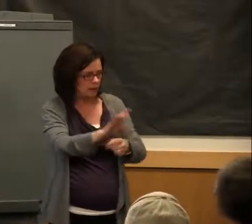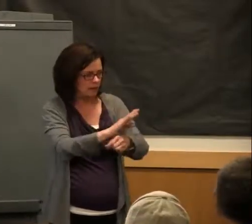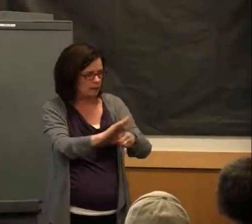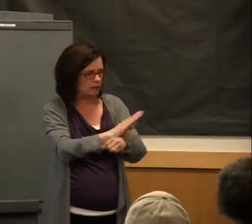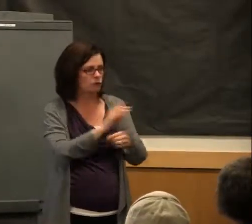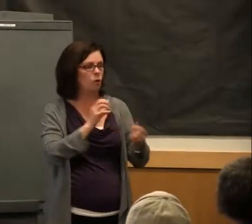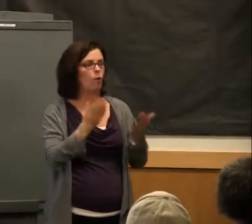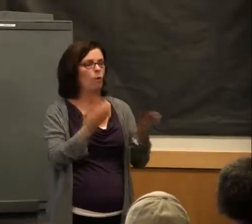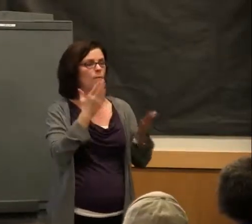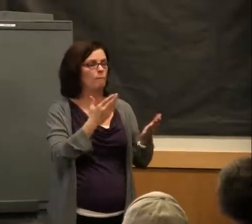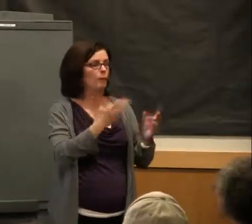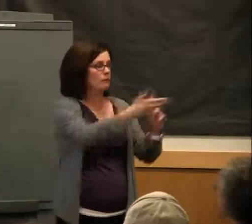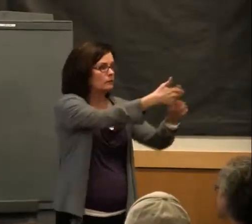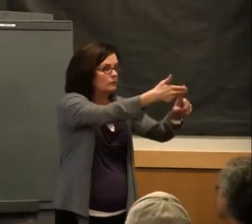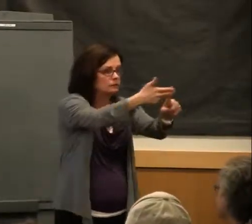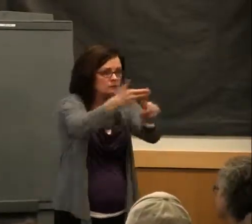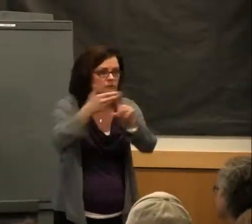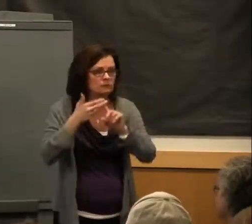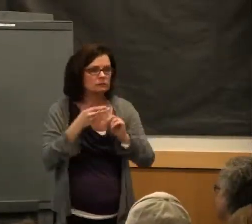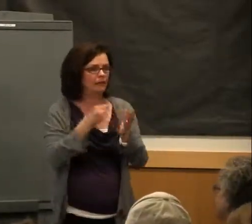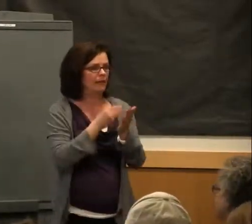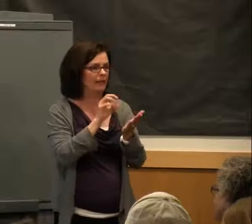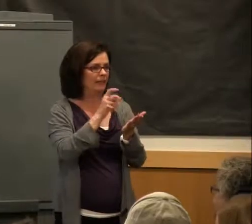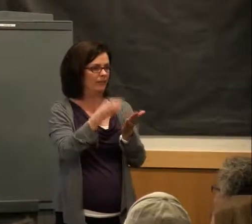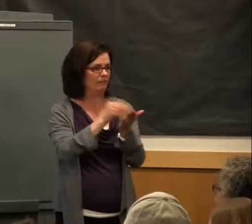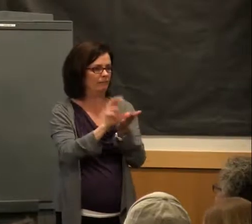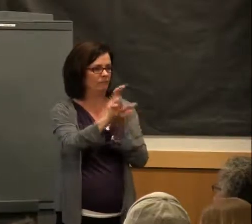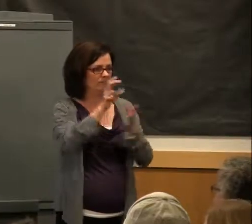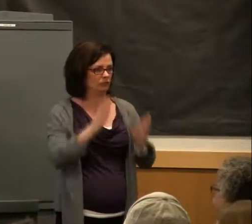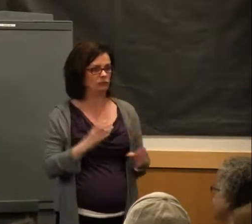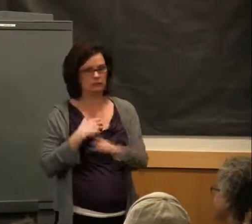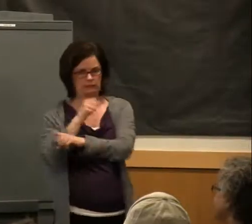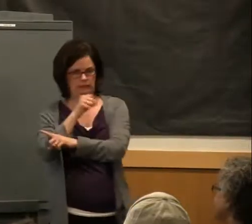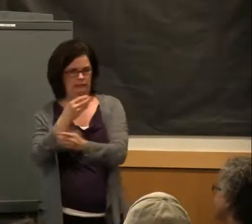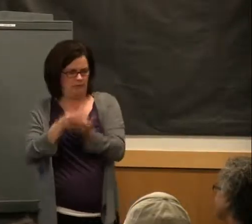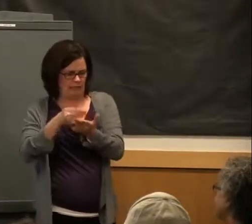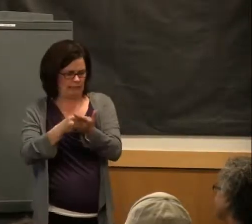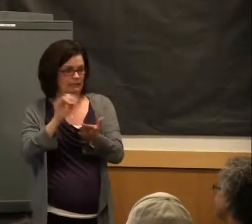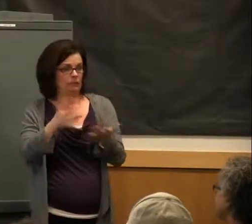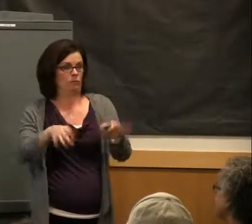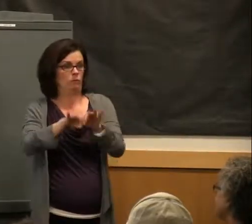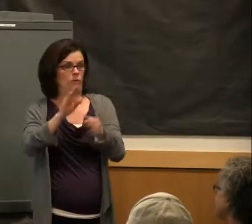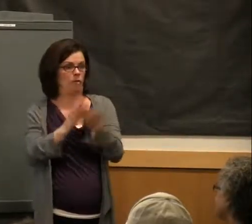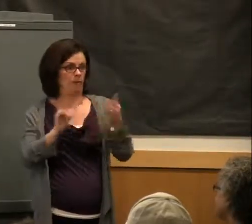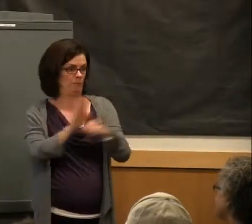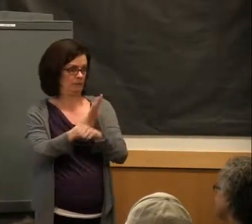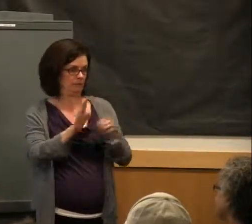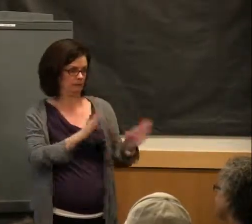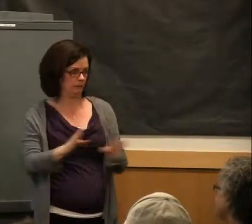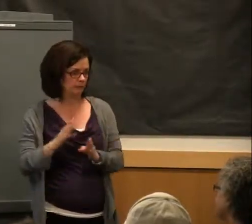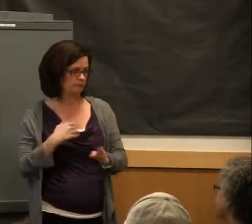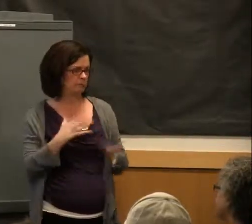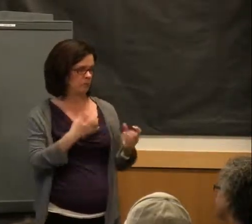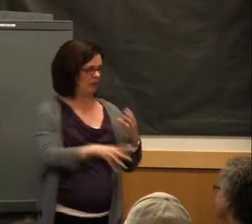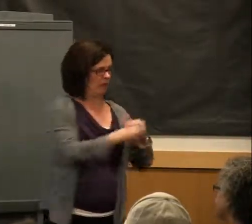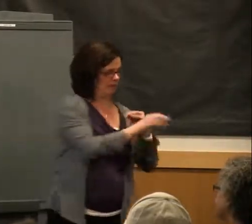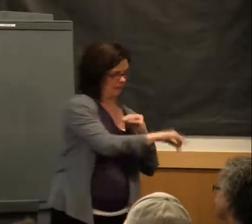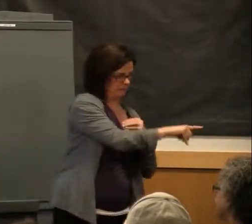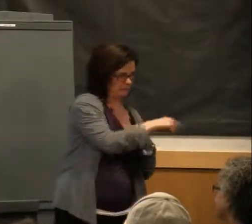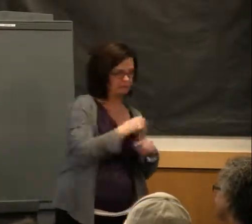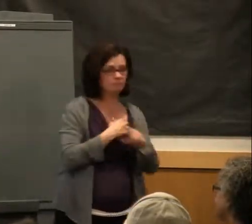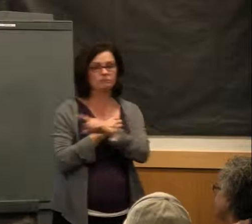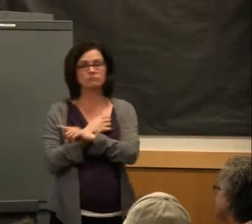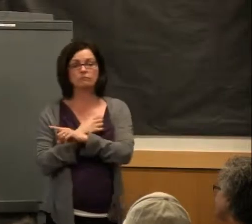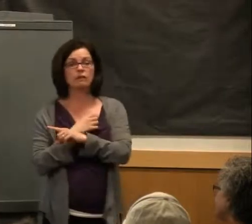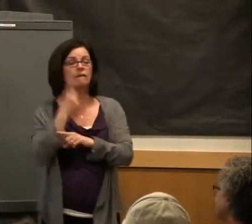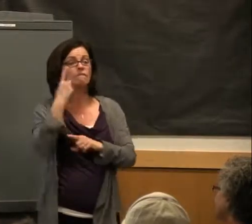find investors or whatever. Okay, financing is going to be an important part. So let me kind of play off of that idea. In order